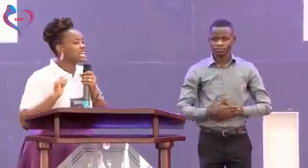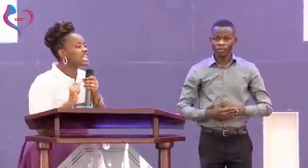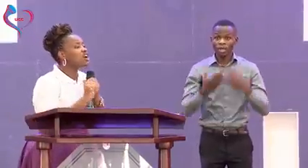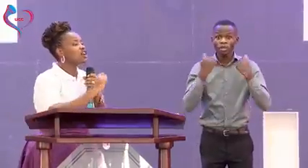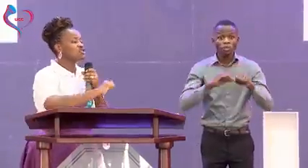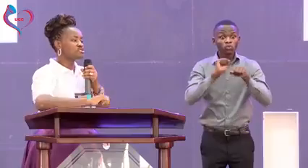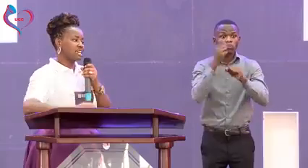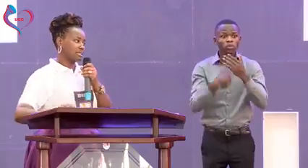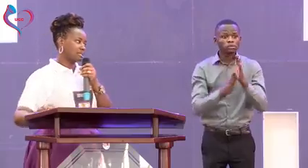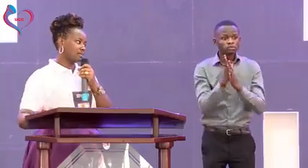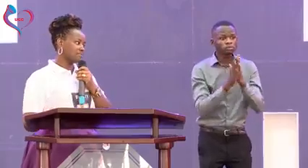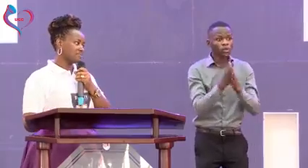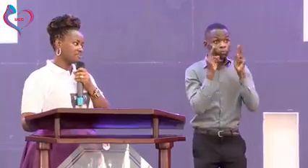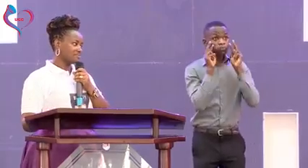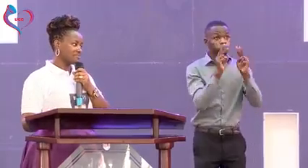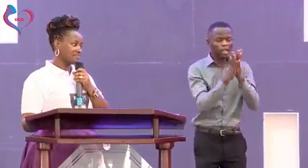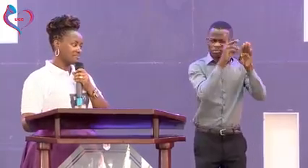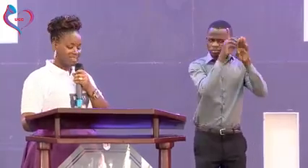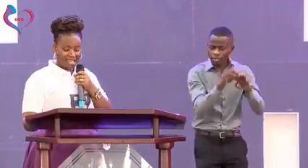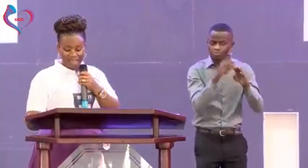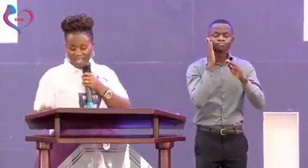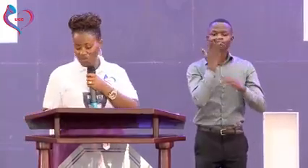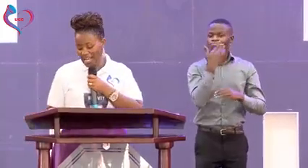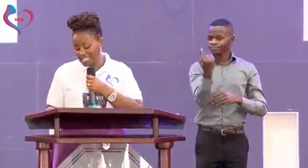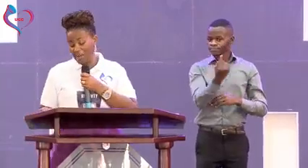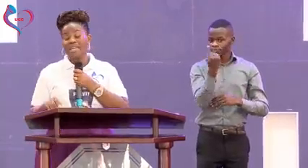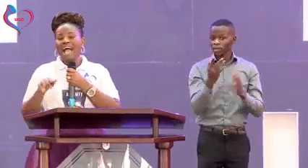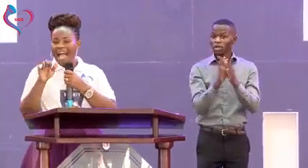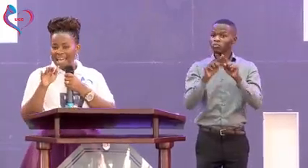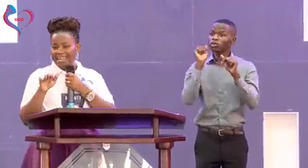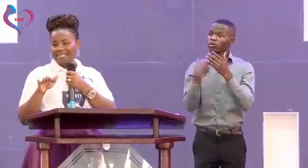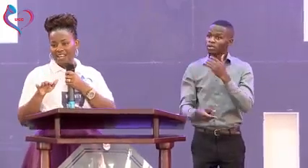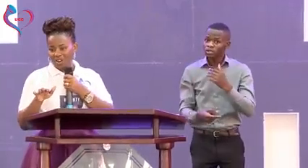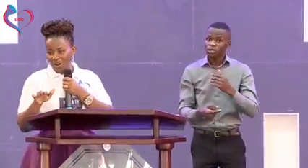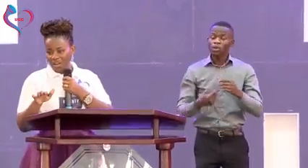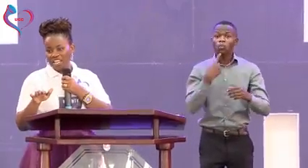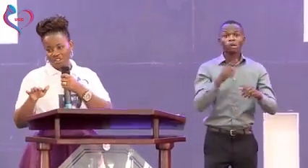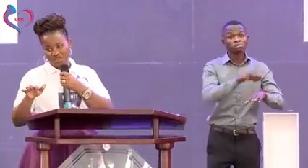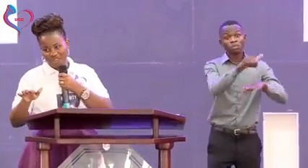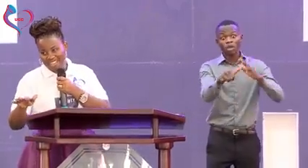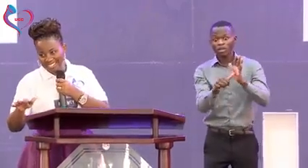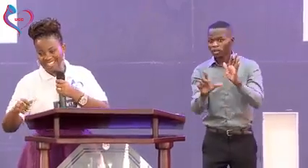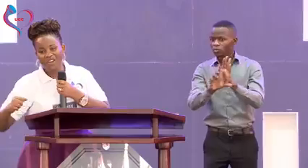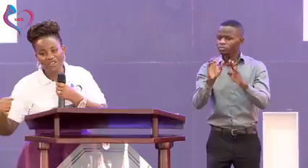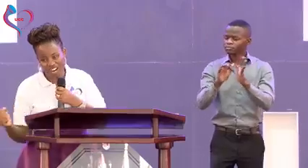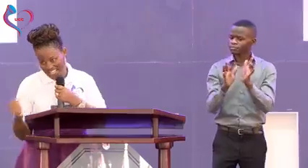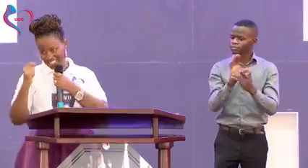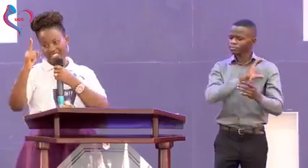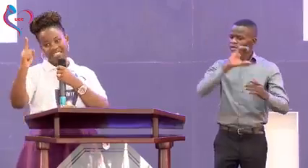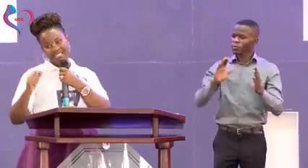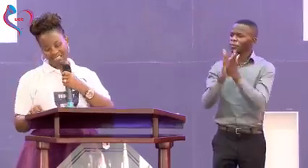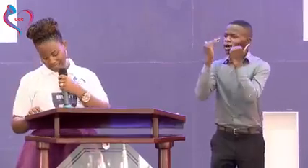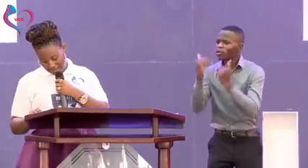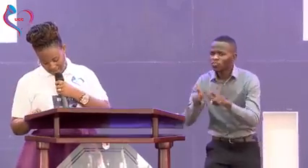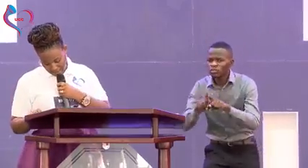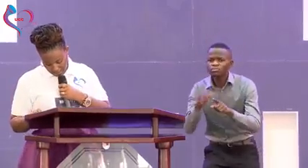that we cling on grace. That we can say we are under the law in Christ. The grace